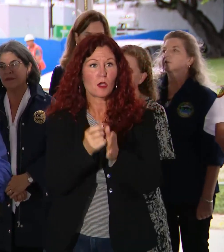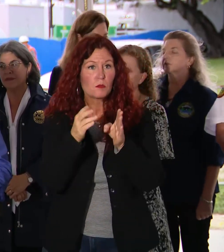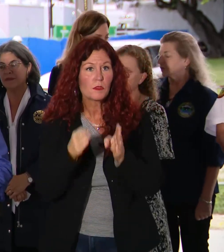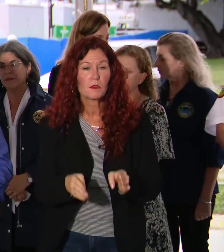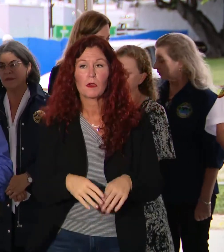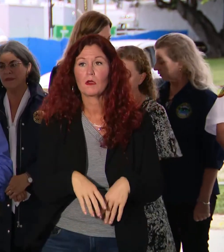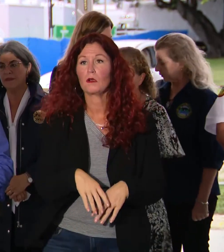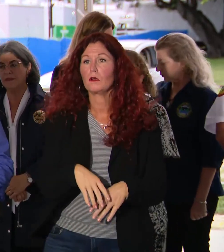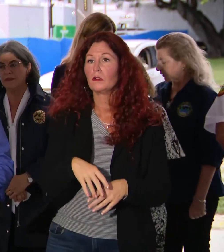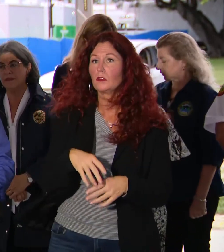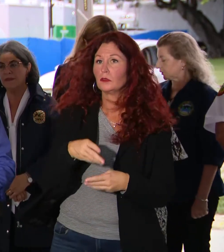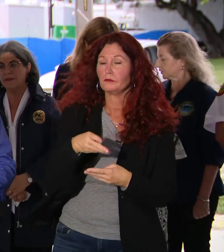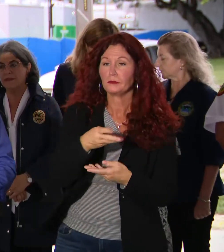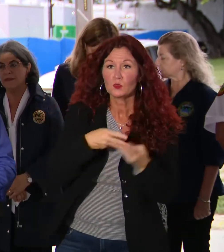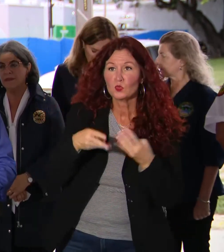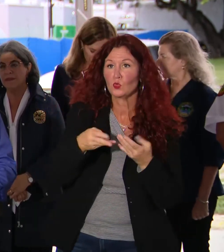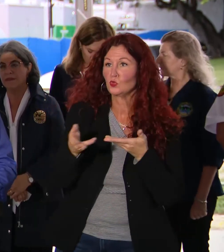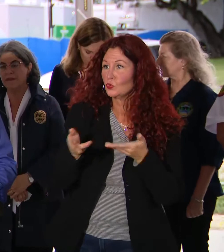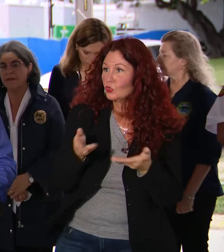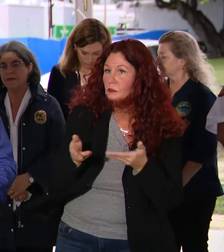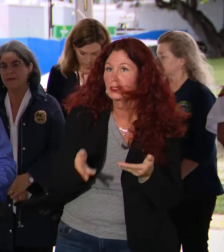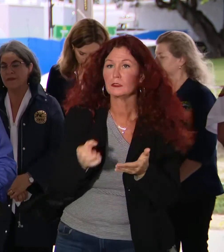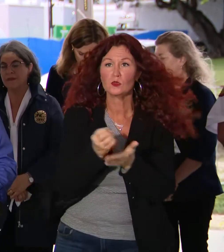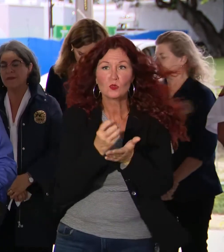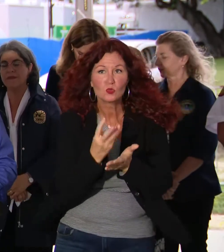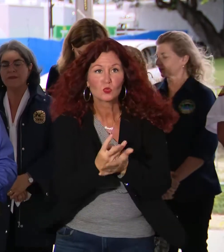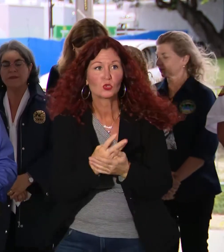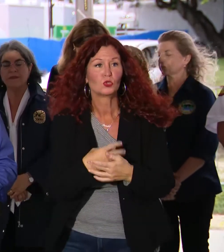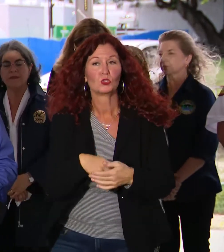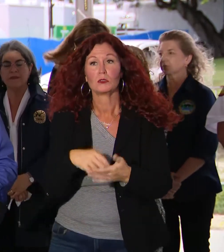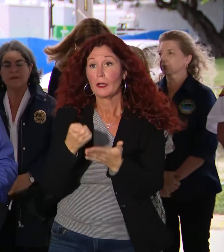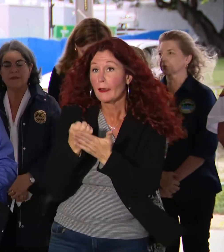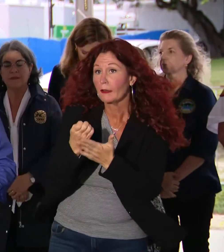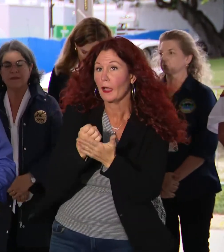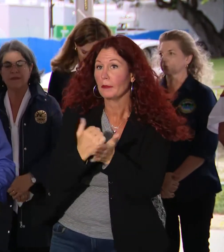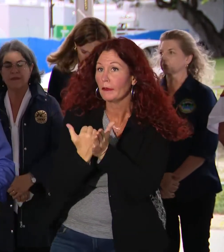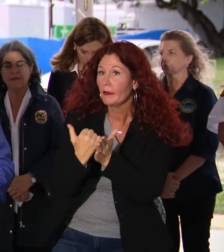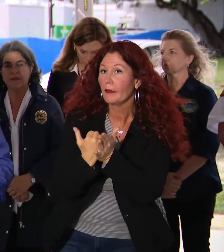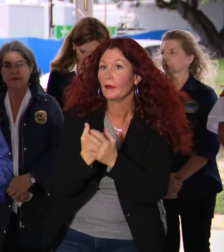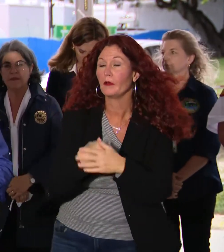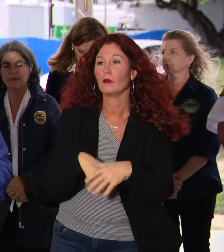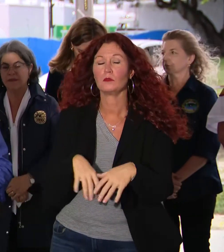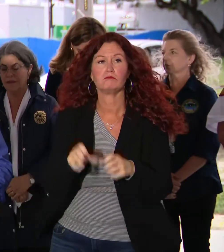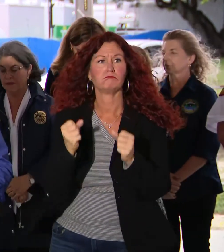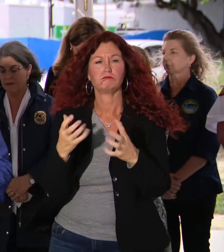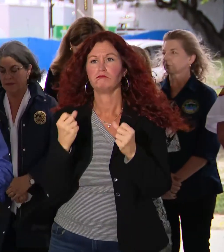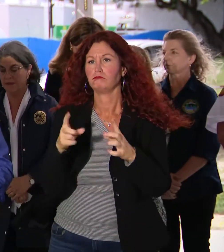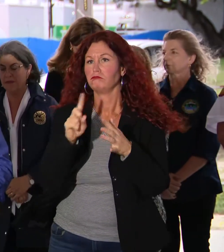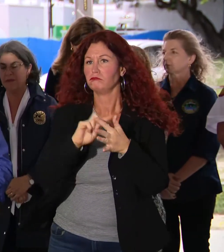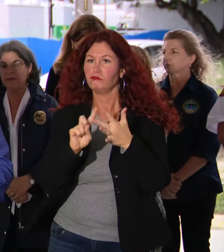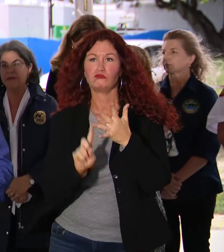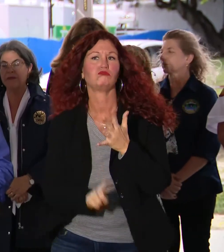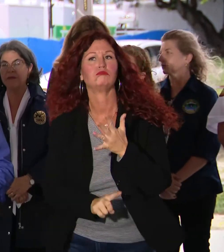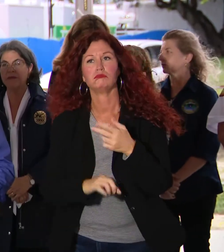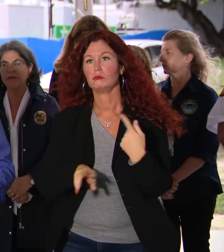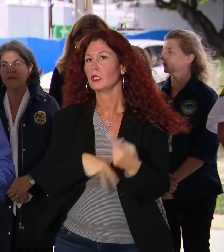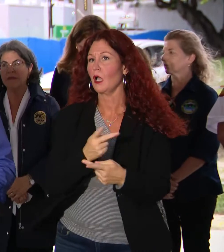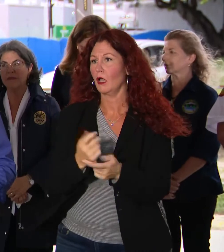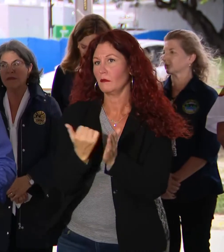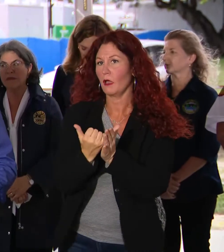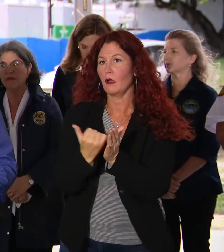assistance, and a host of other services to our survivors and their family members and their neighbors.